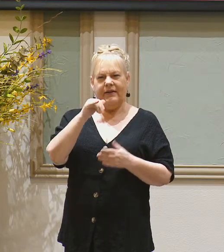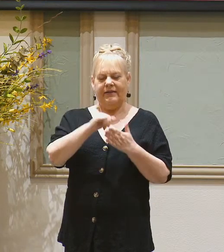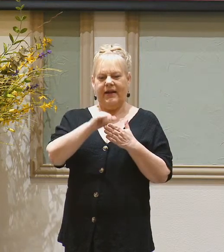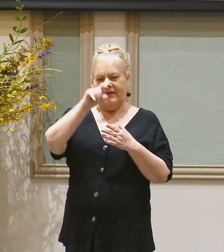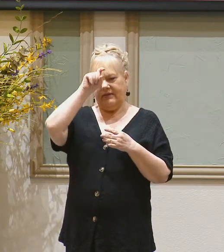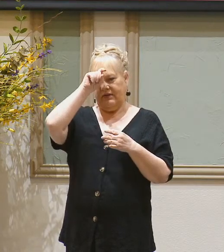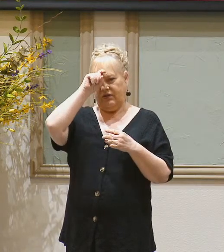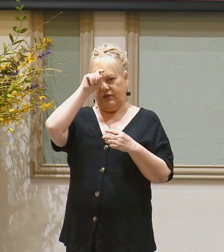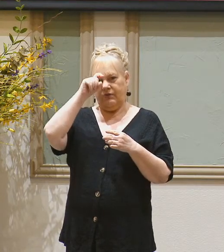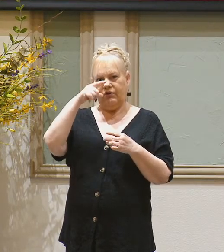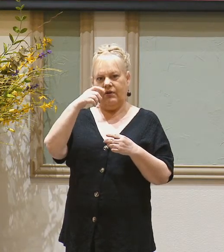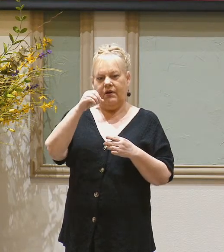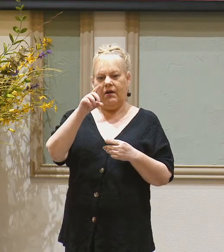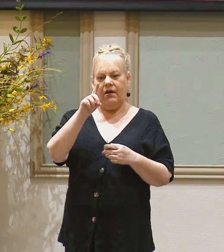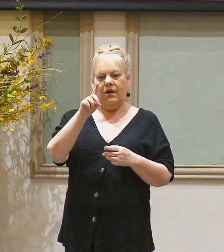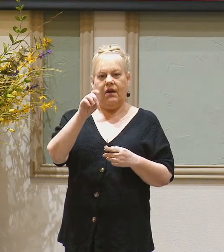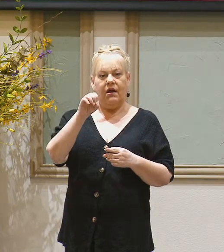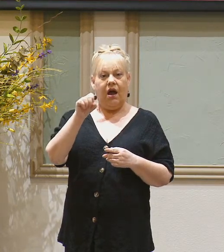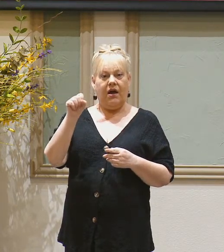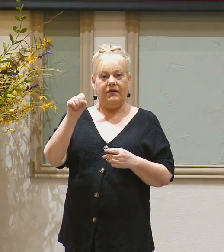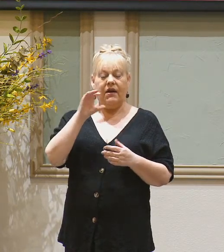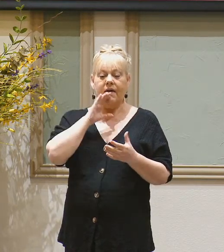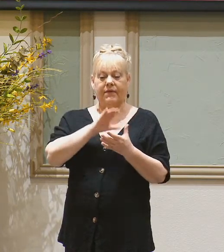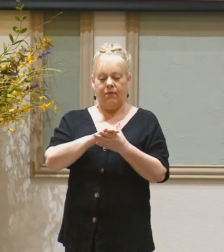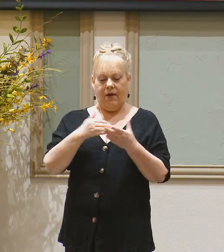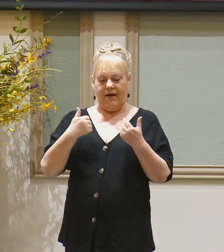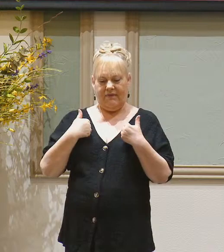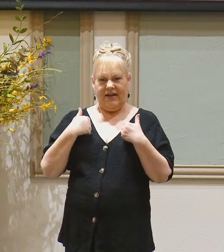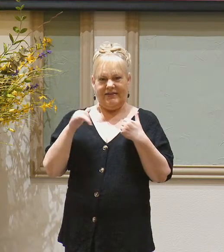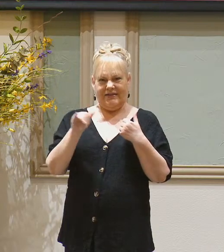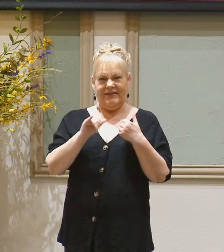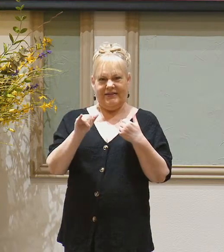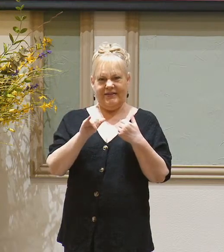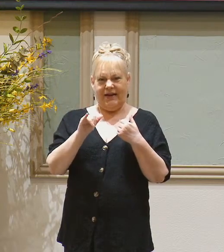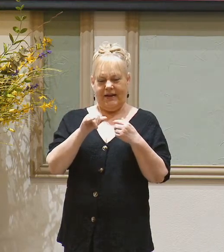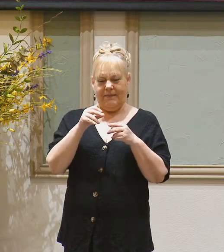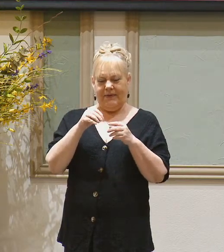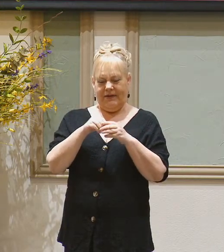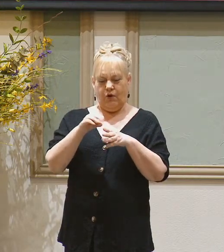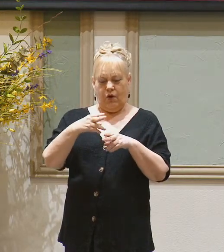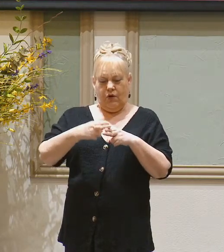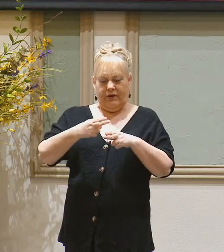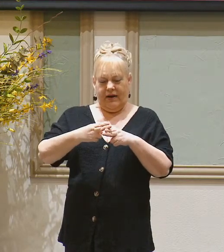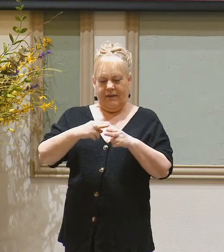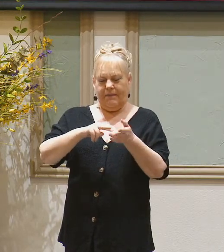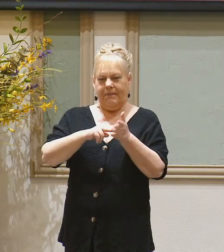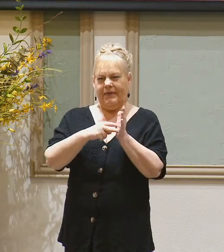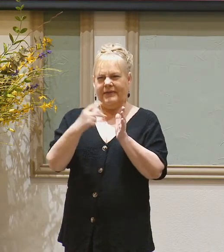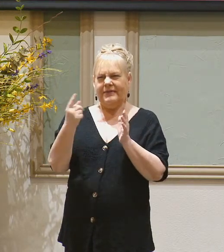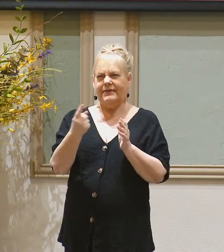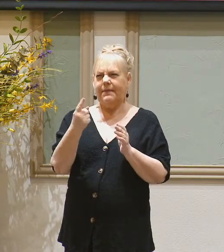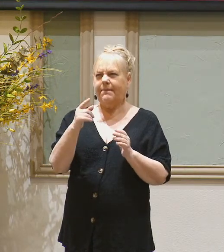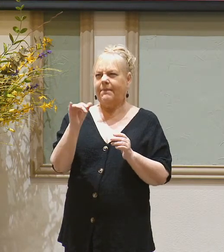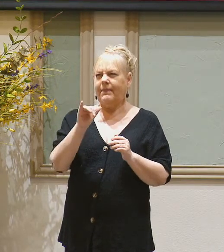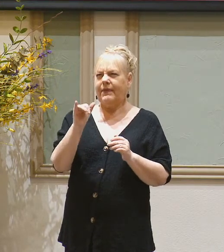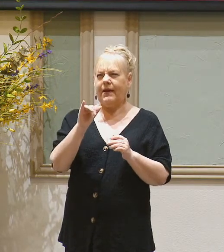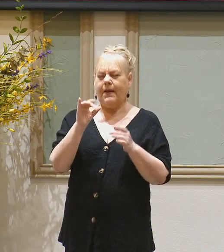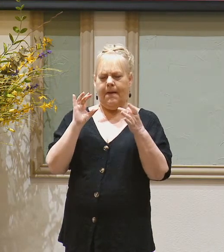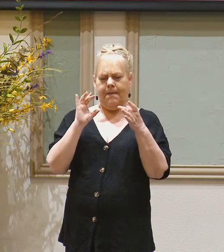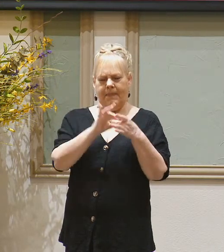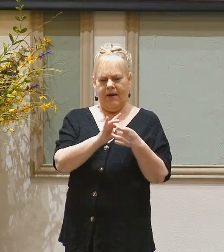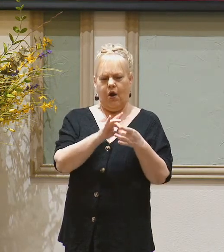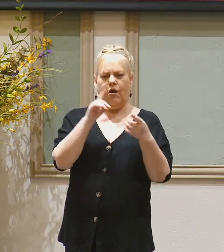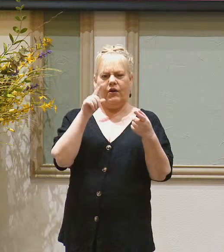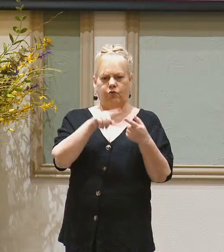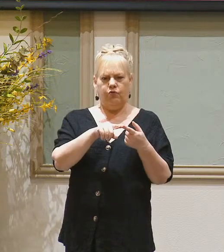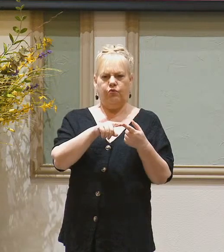Egyptian goddess. And the wife, you notice, has the same syllable in her name, which means something along the lines of belonging